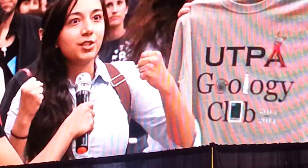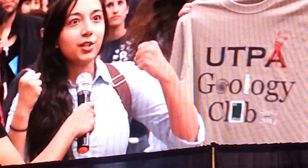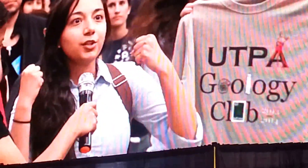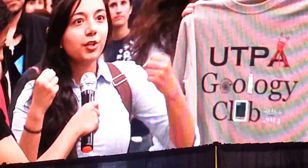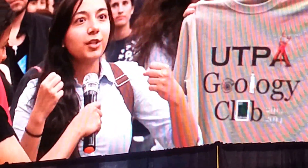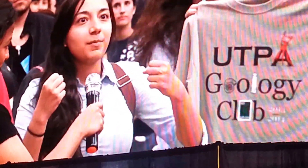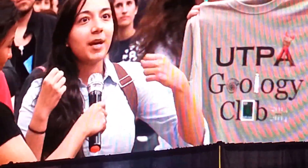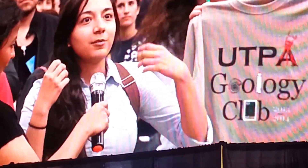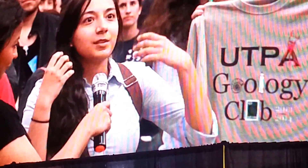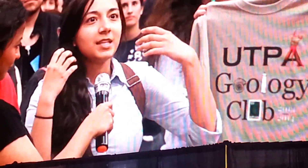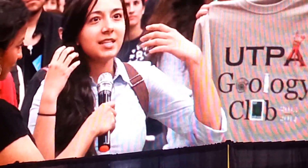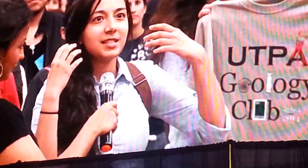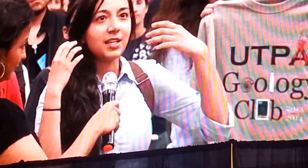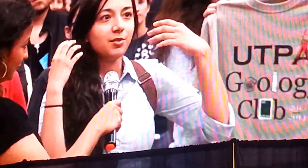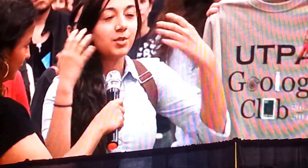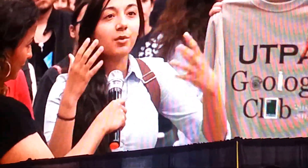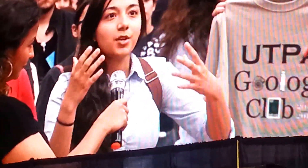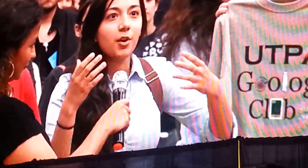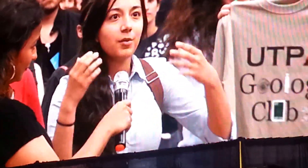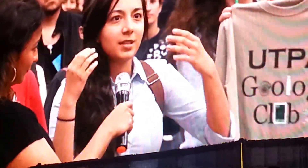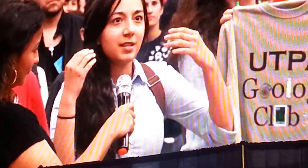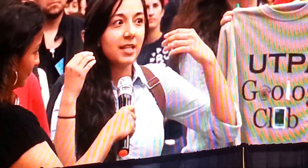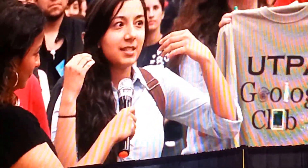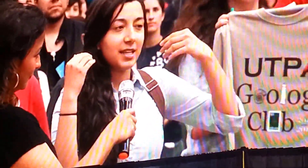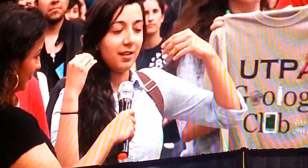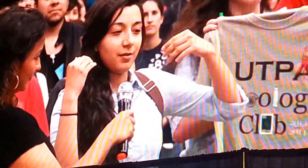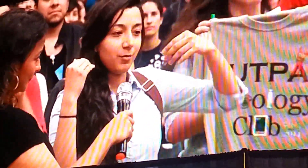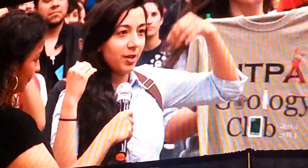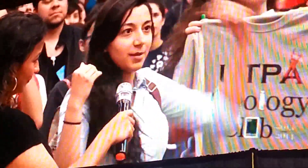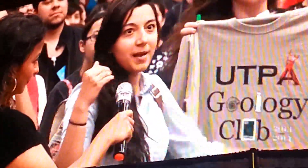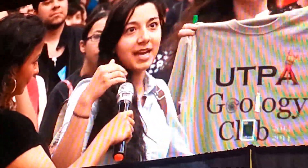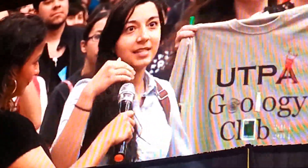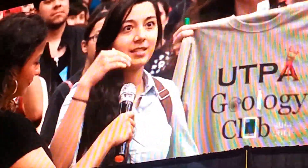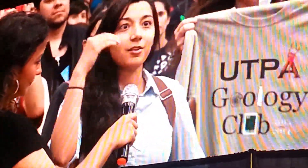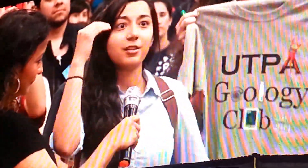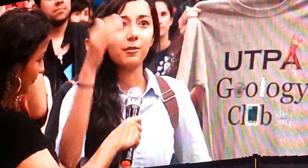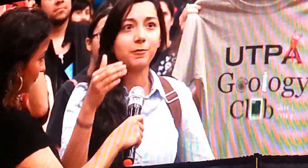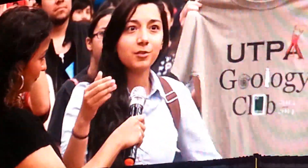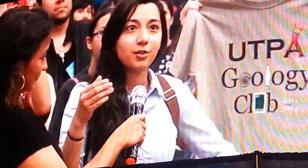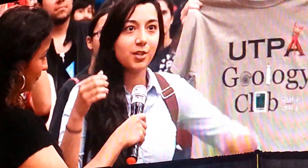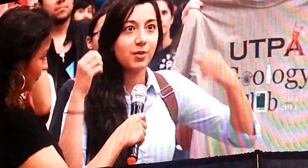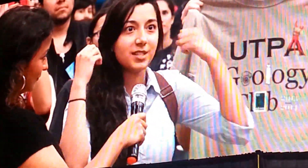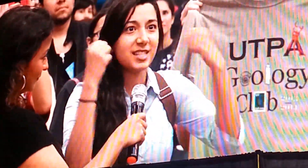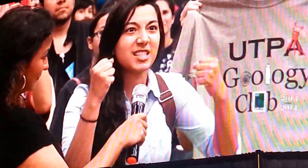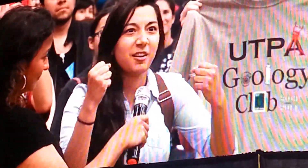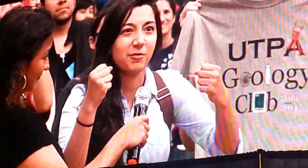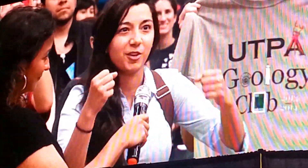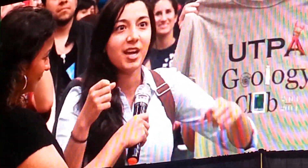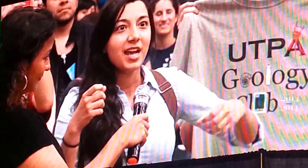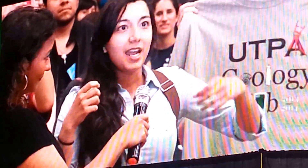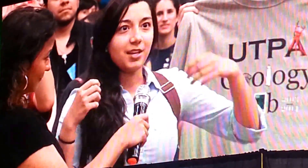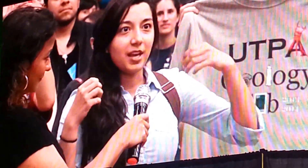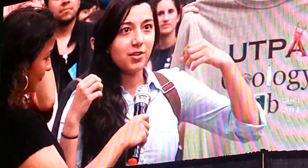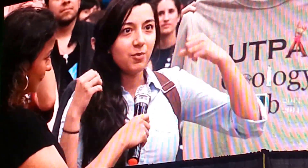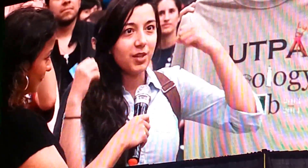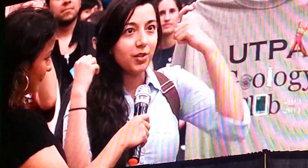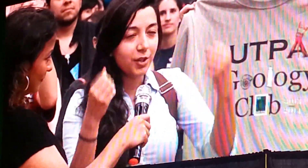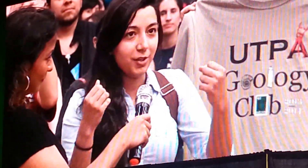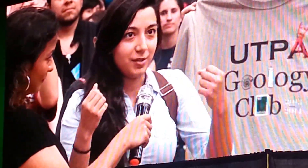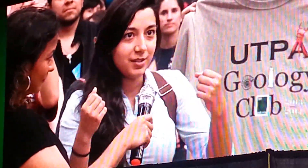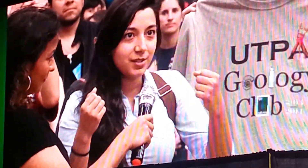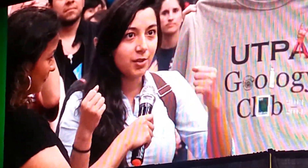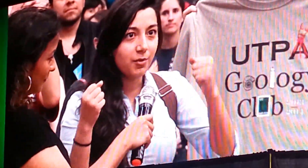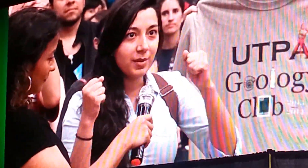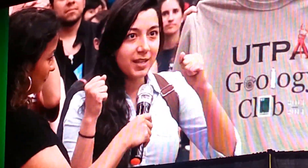to learn about things that you don't know and things that were in the past and are in the future, and you want to discover and you want to